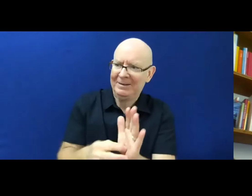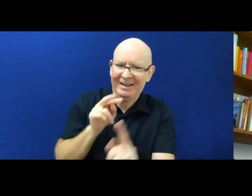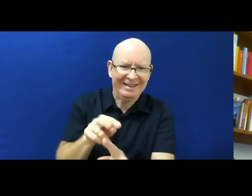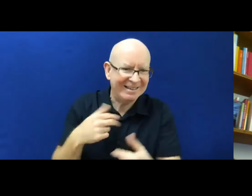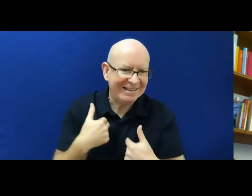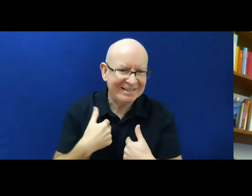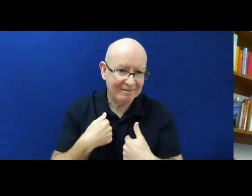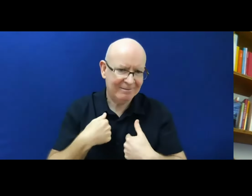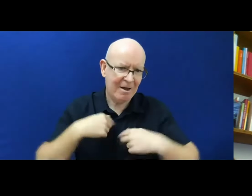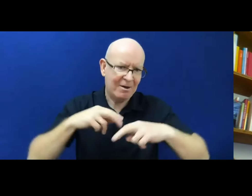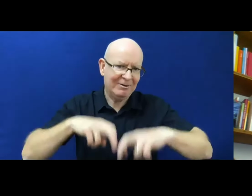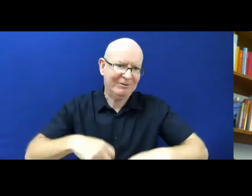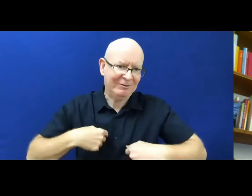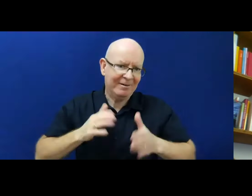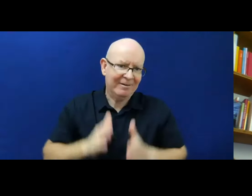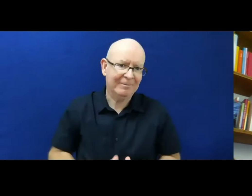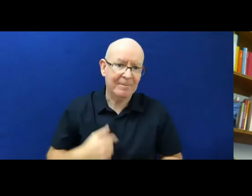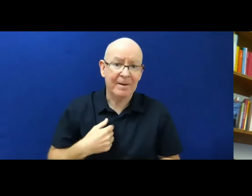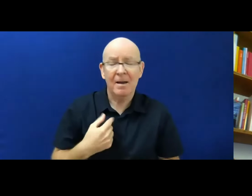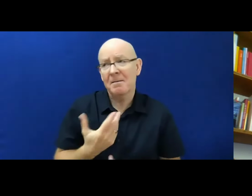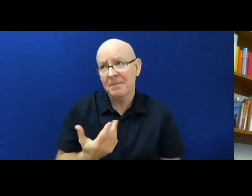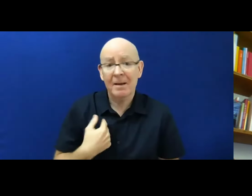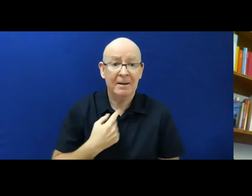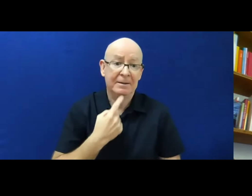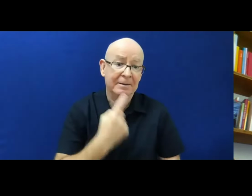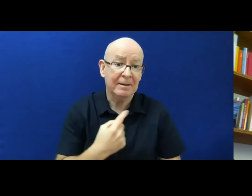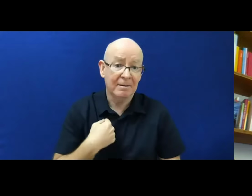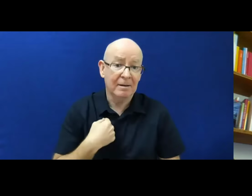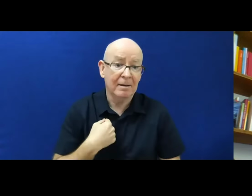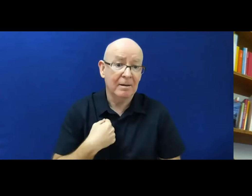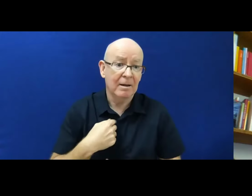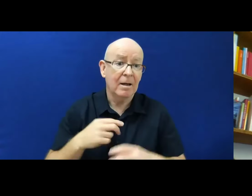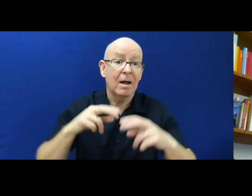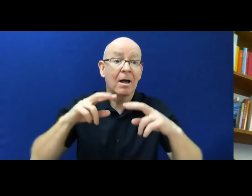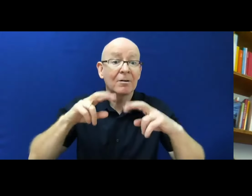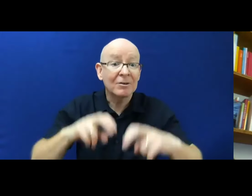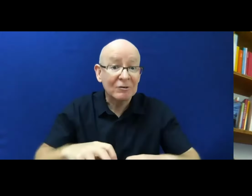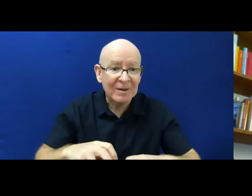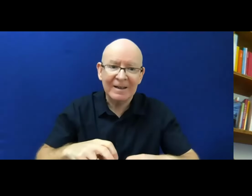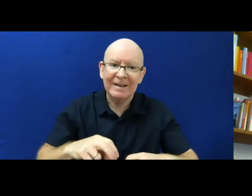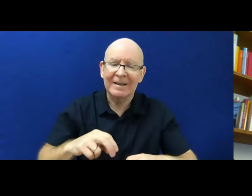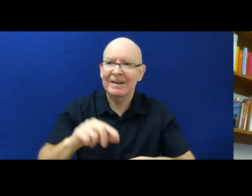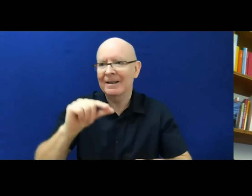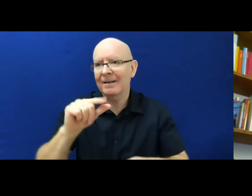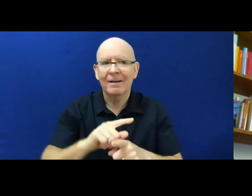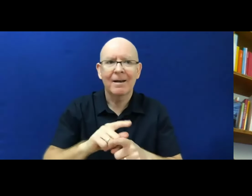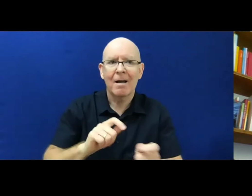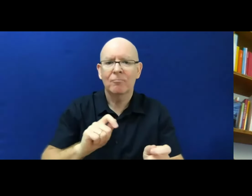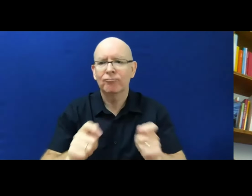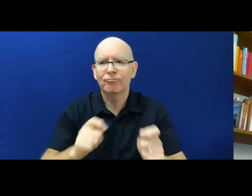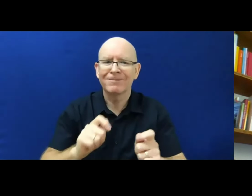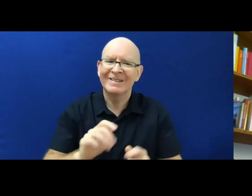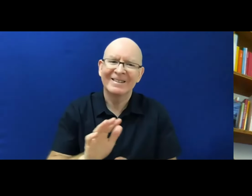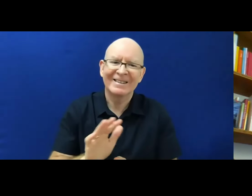accountable to the donors who fund the research. We need to produce output in according to